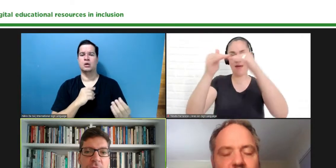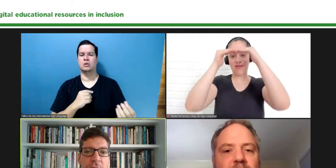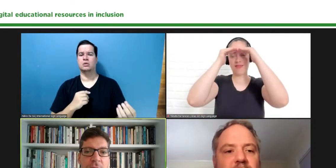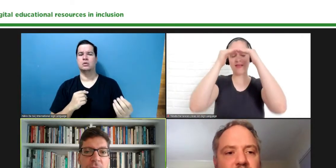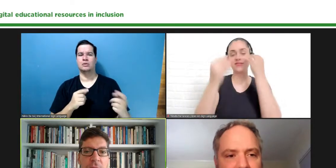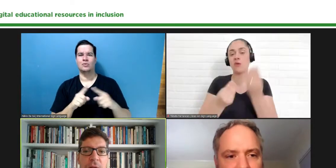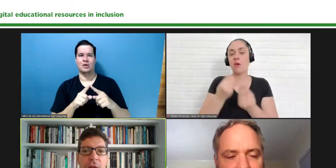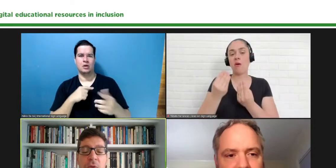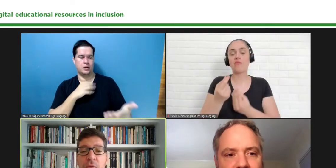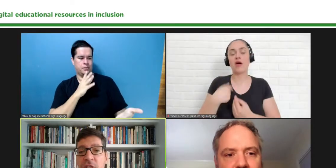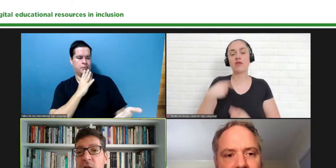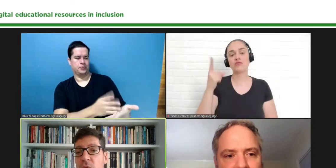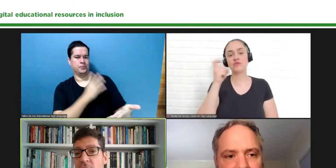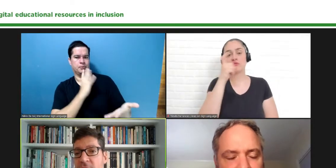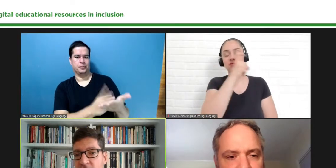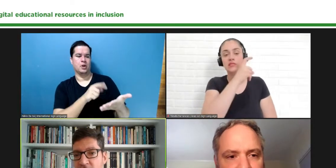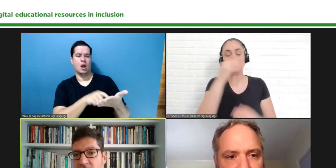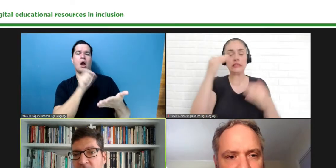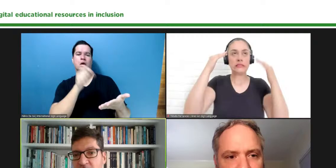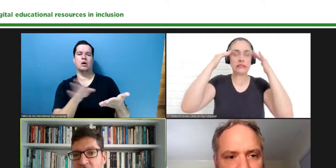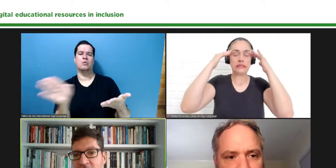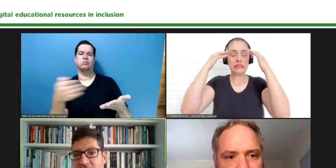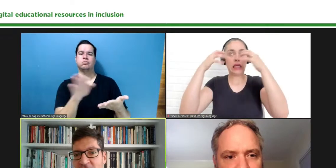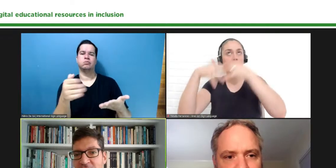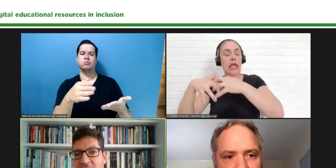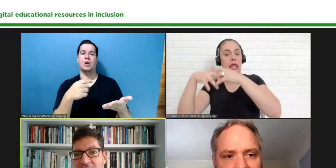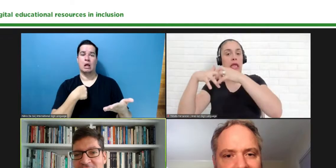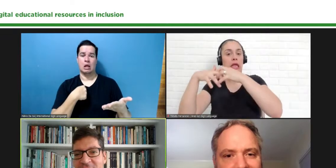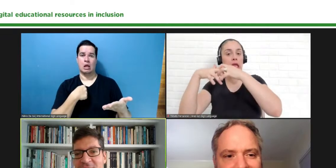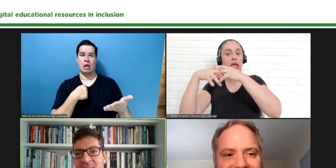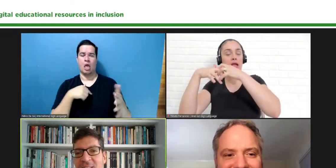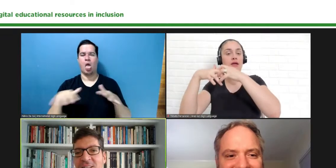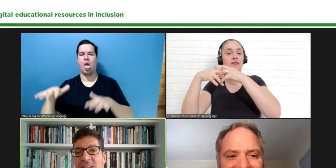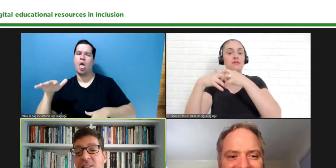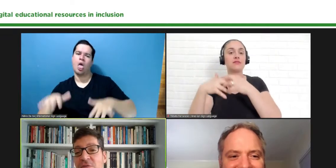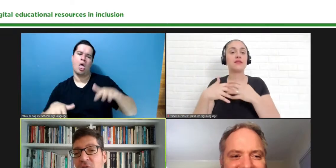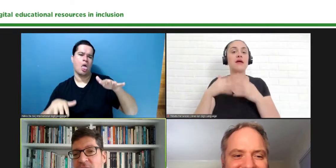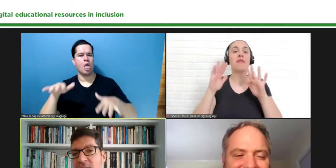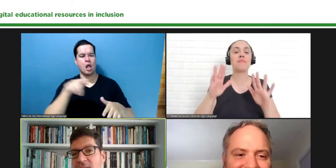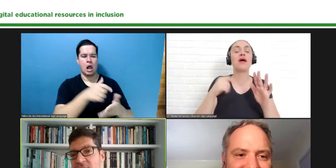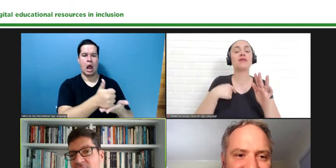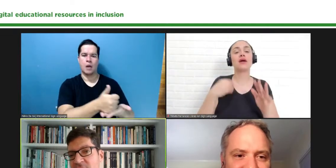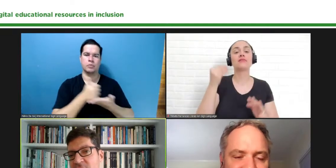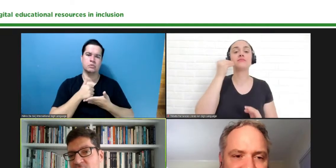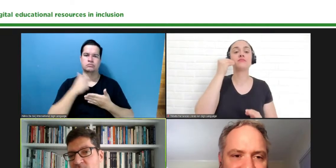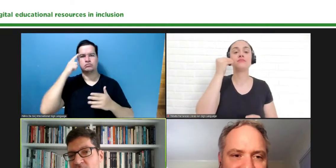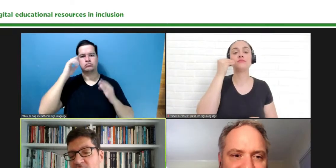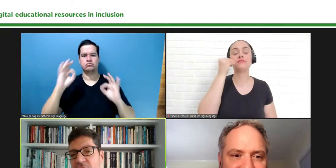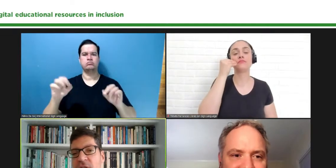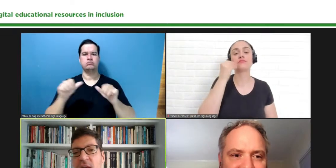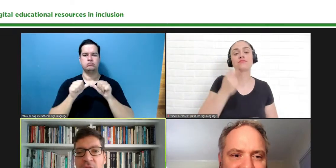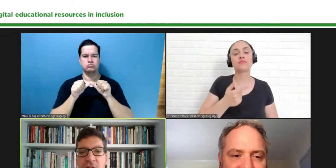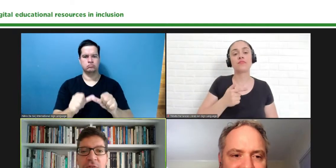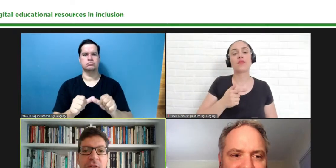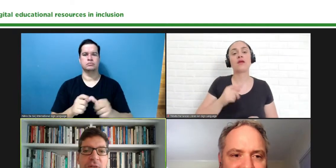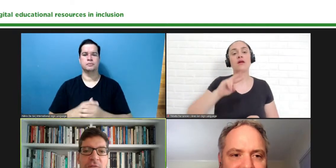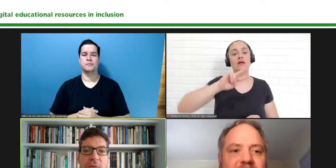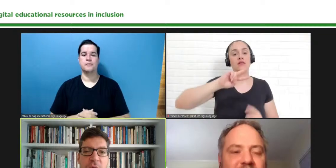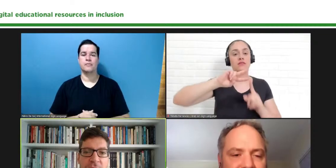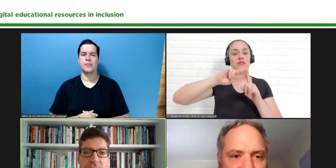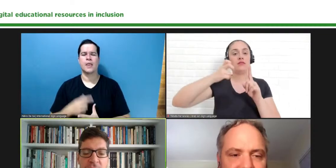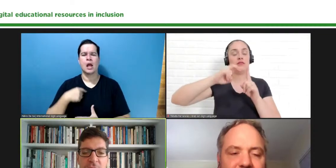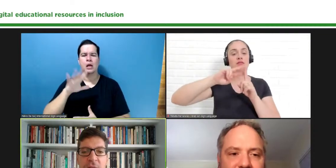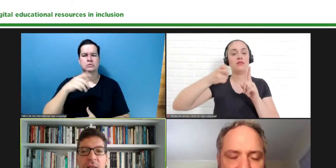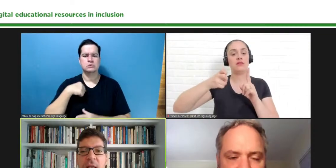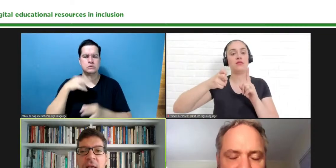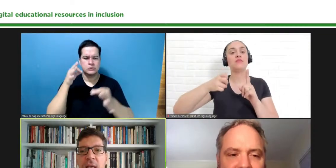my brain, which I read in the book of CAST, that different senses stimulate different areas of the